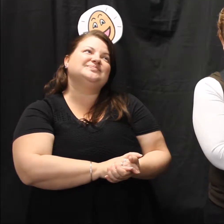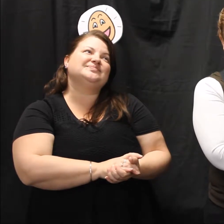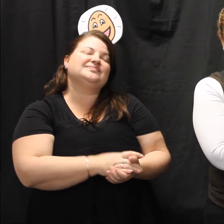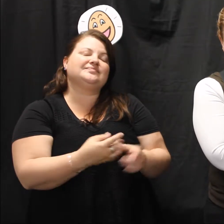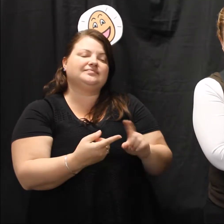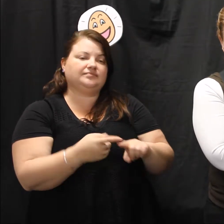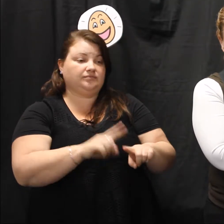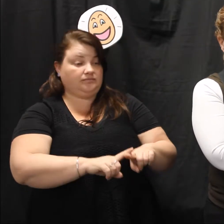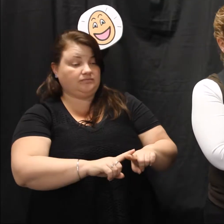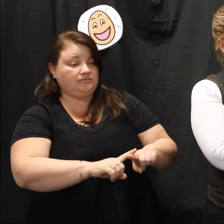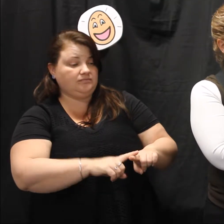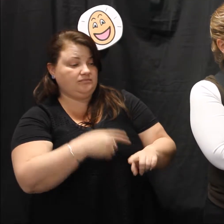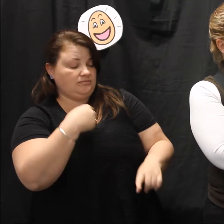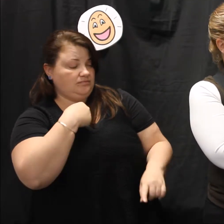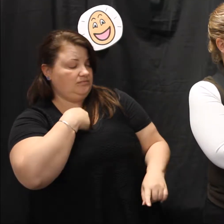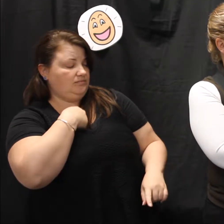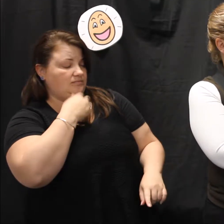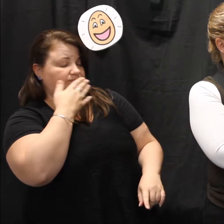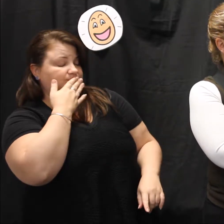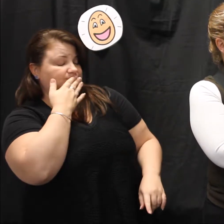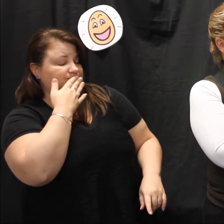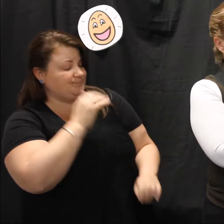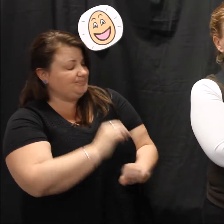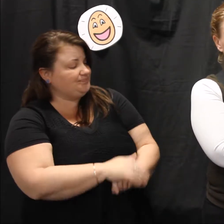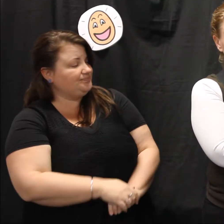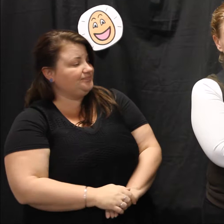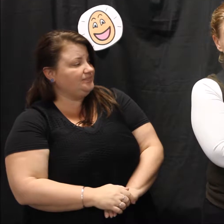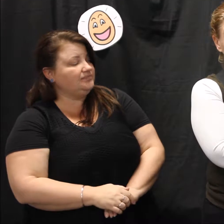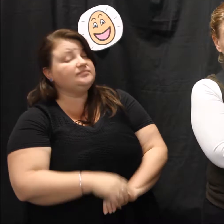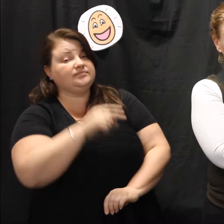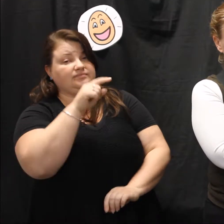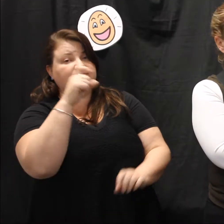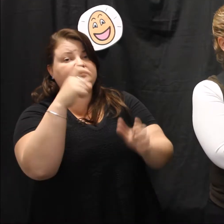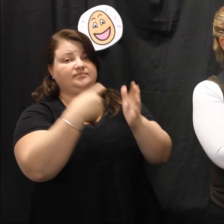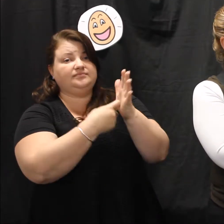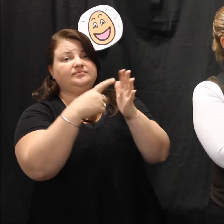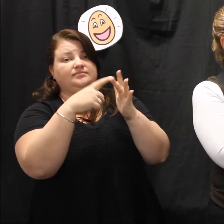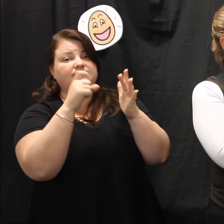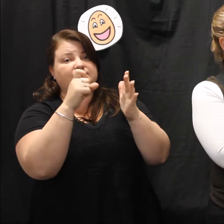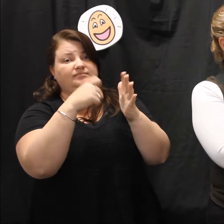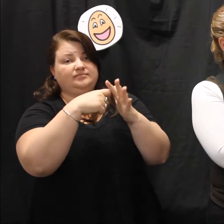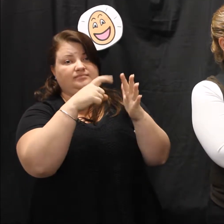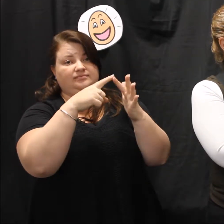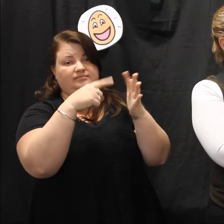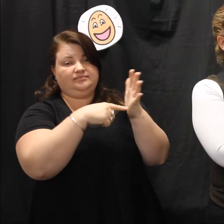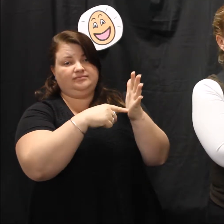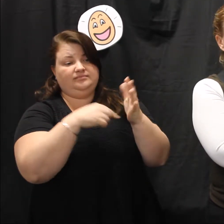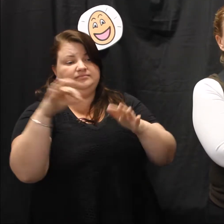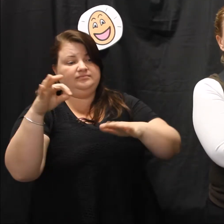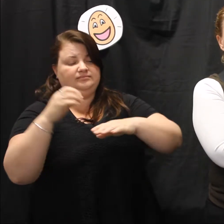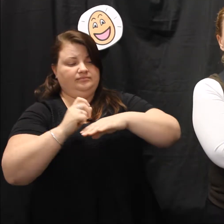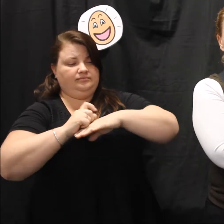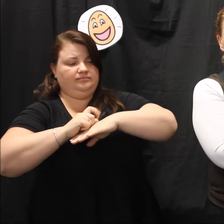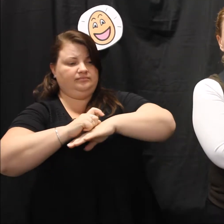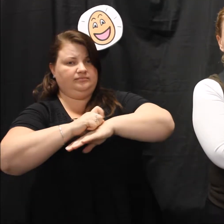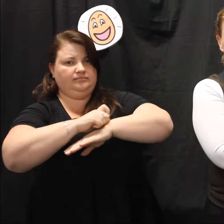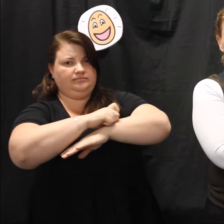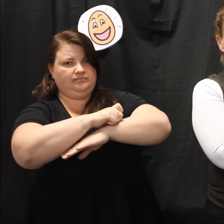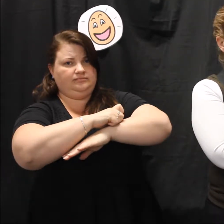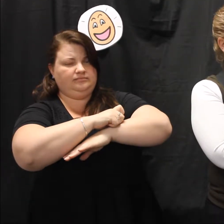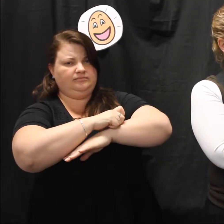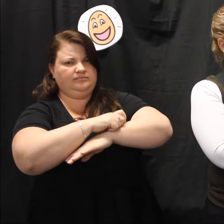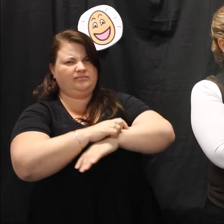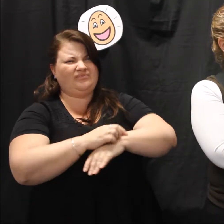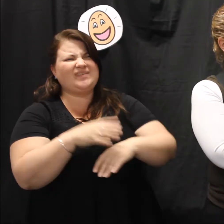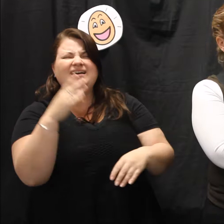"Excuse me," coughed a cricket who'd seen Gerald earlier on, "but sometimes when